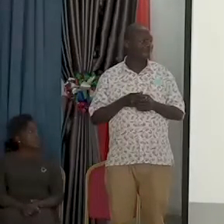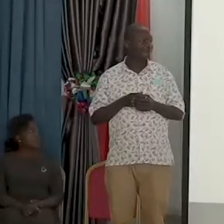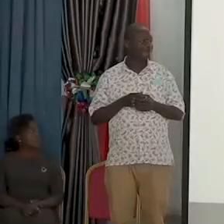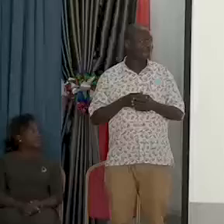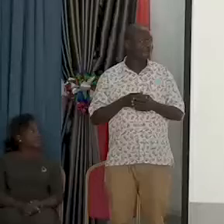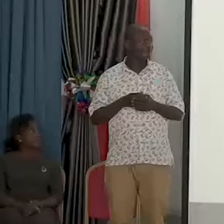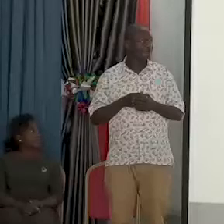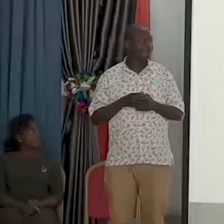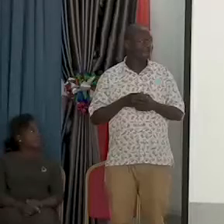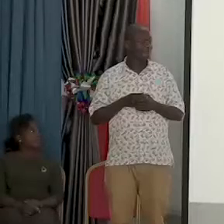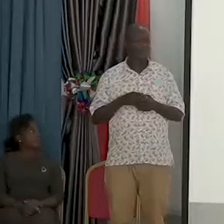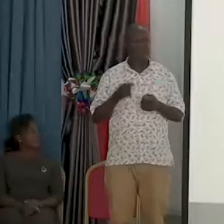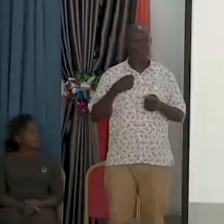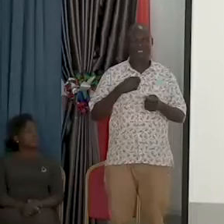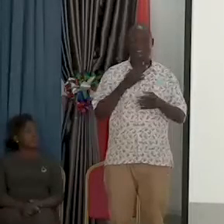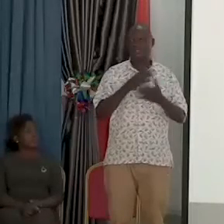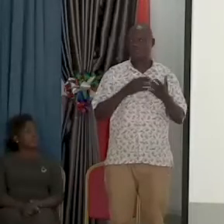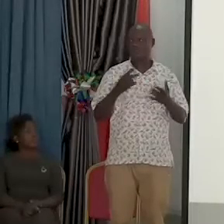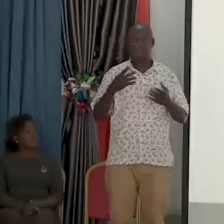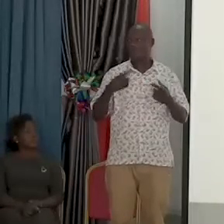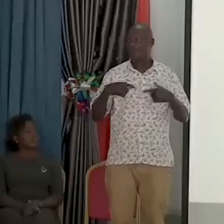How many of you just have 2 people?